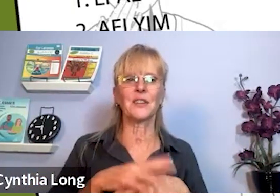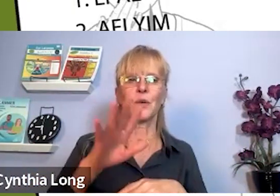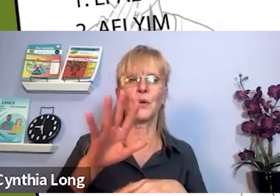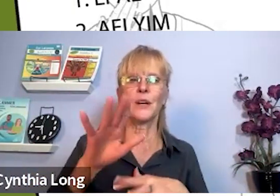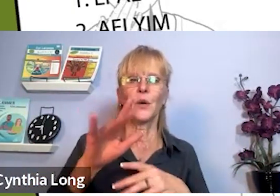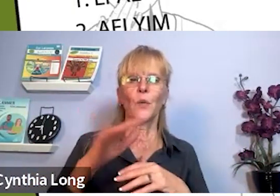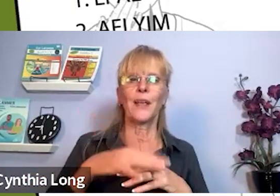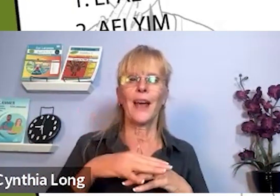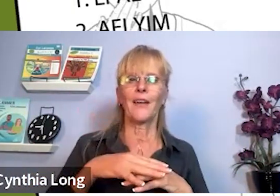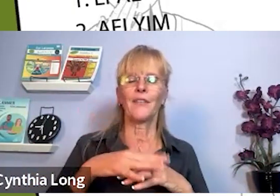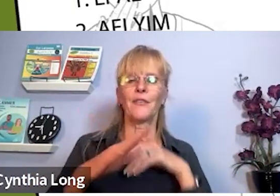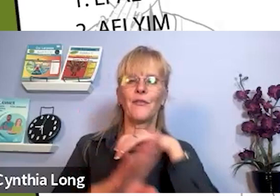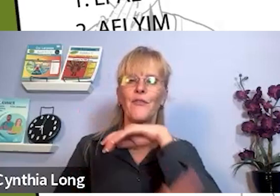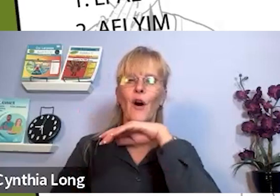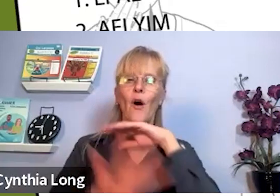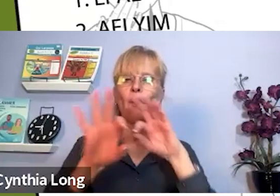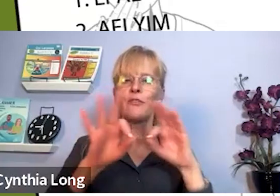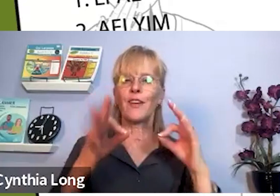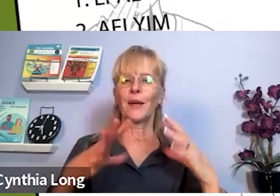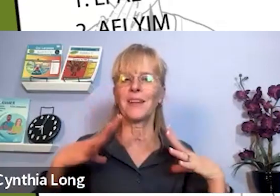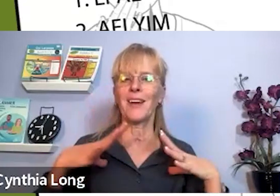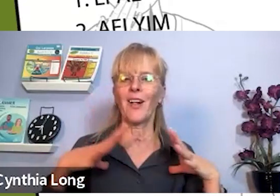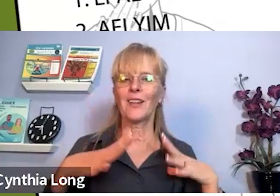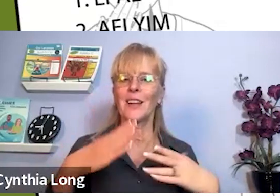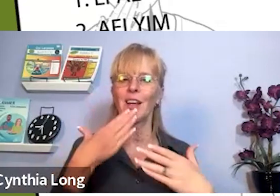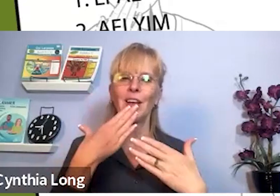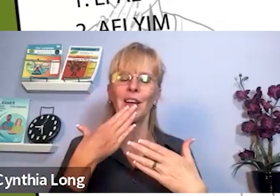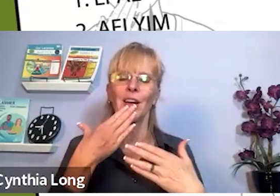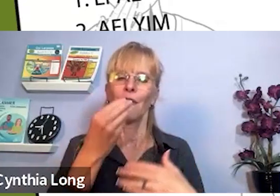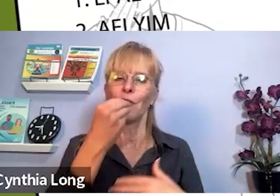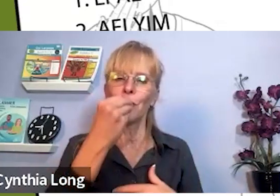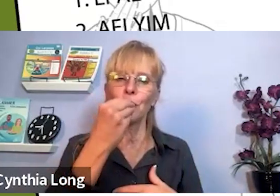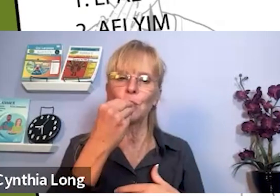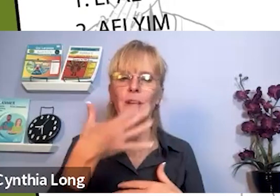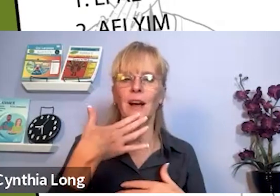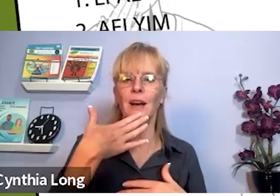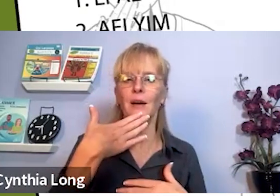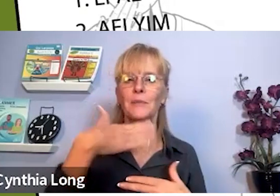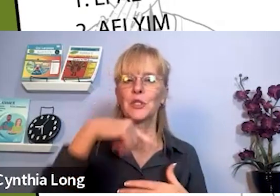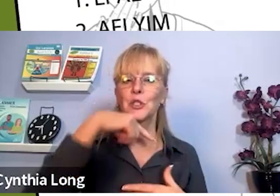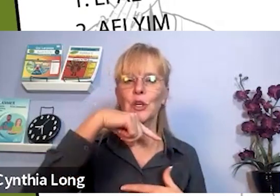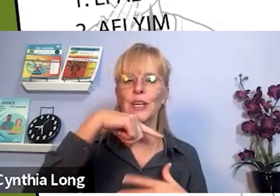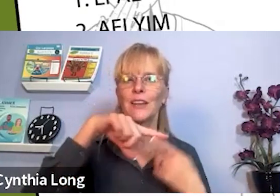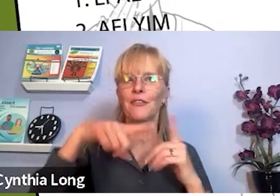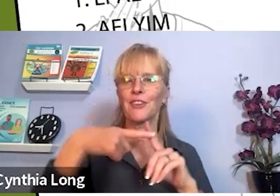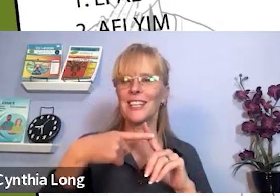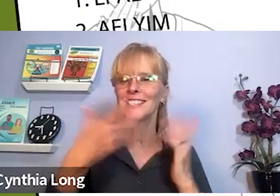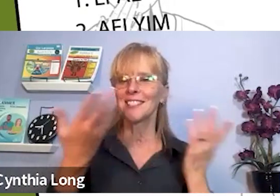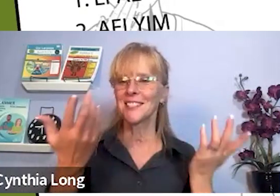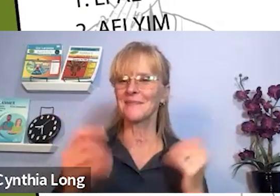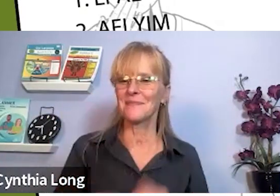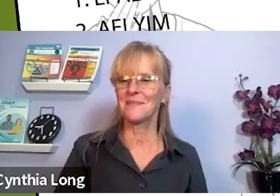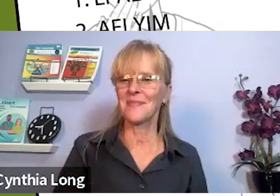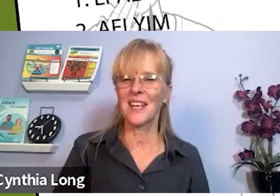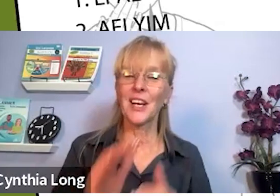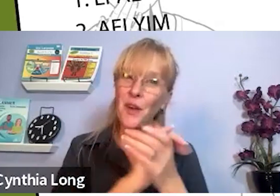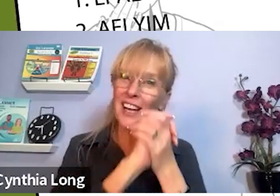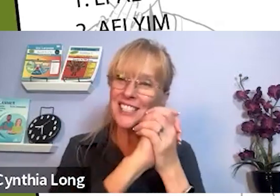here. So we have fall, family, holiday, food, turkey,